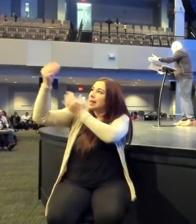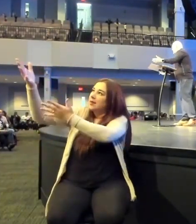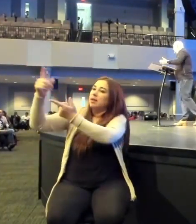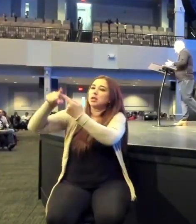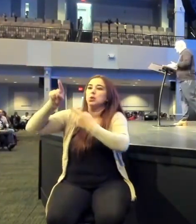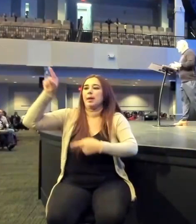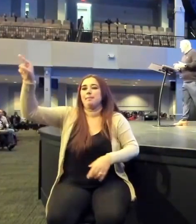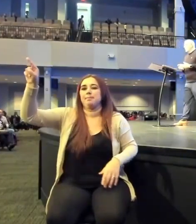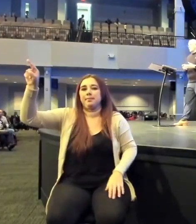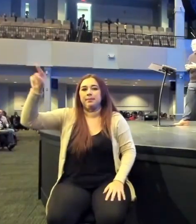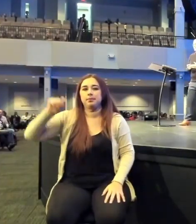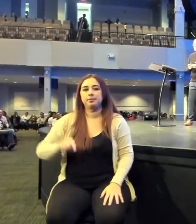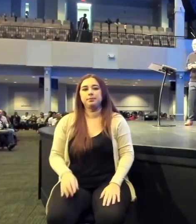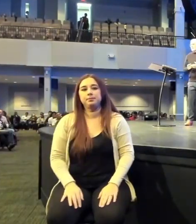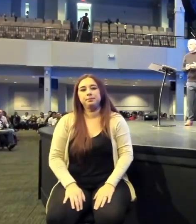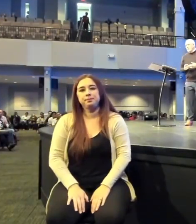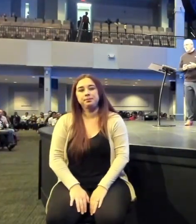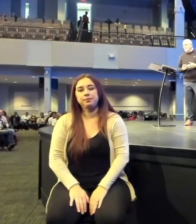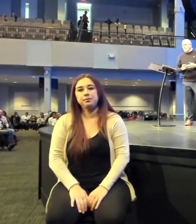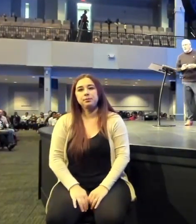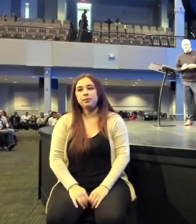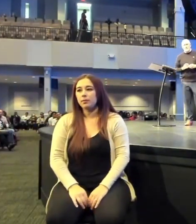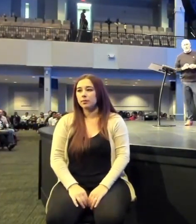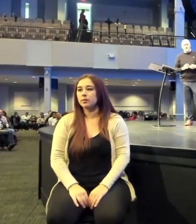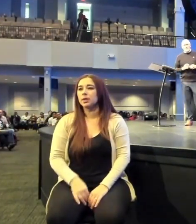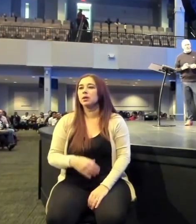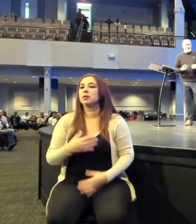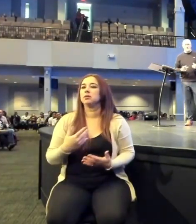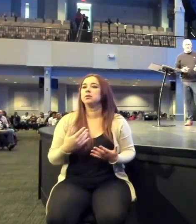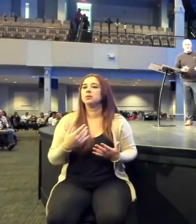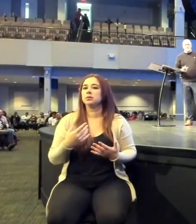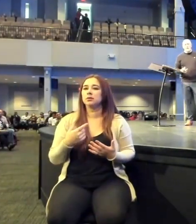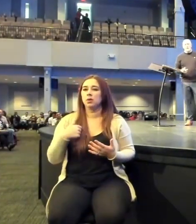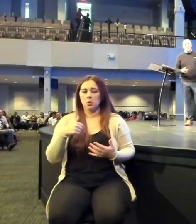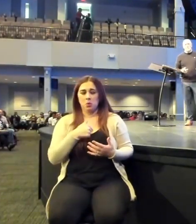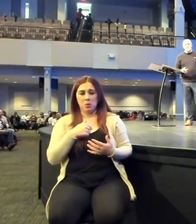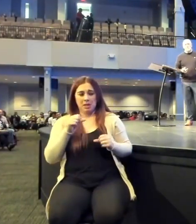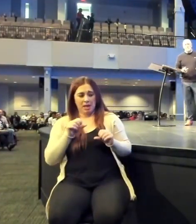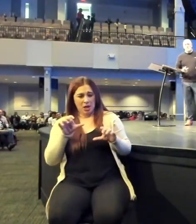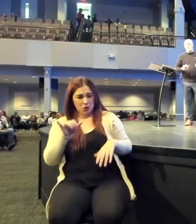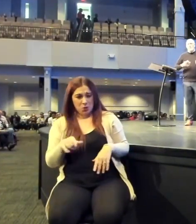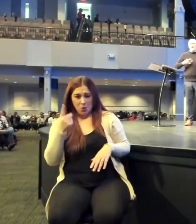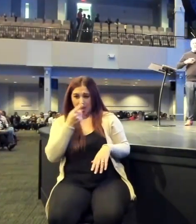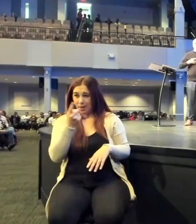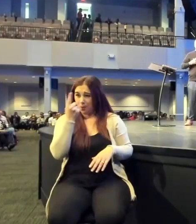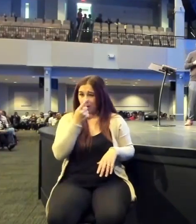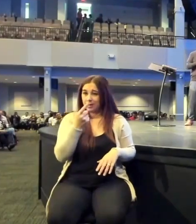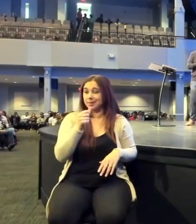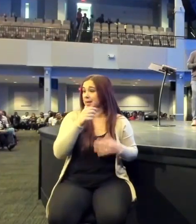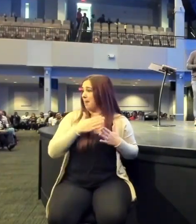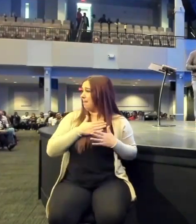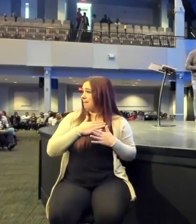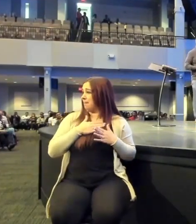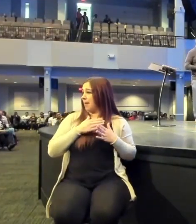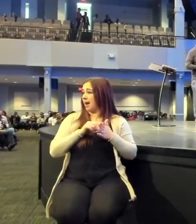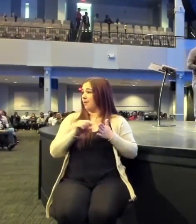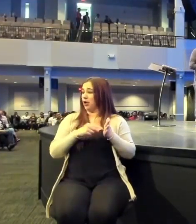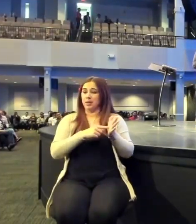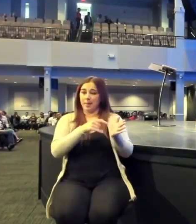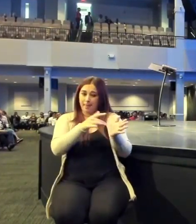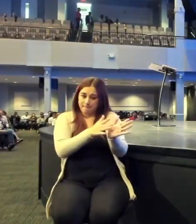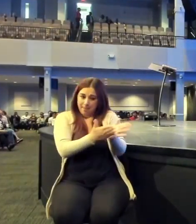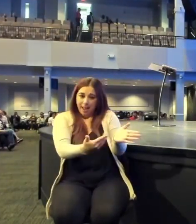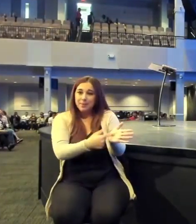to Him. Are you saying, Pastor, that we can actually do that? Well, it's not my word. Let's see what the Bible says.